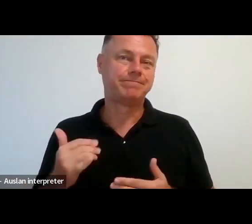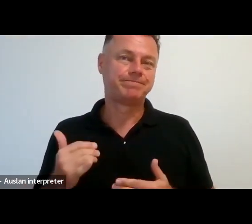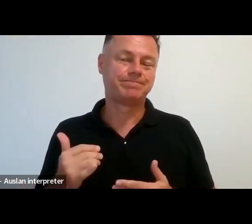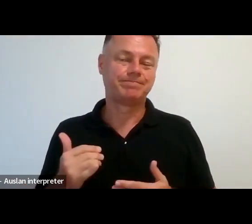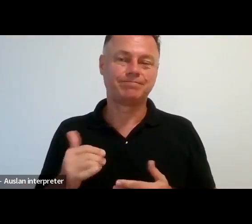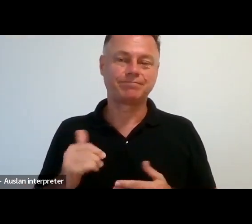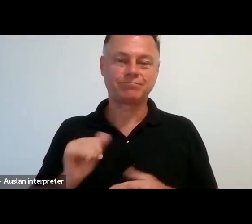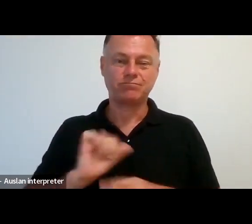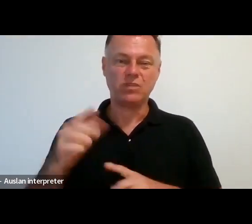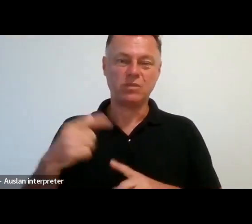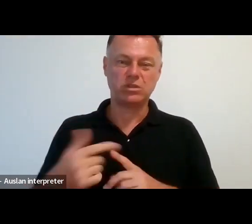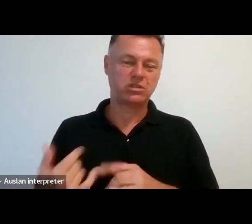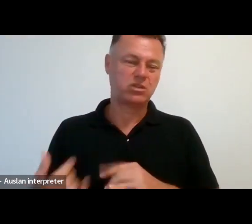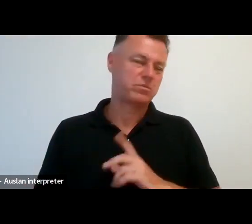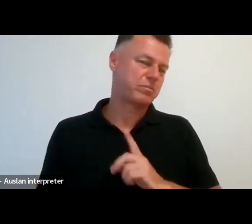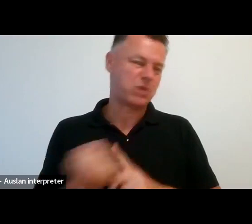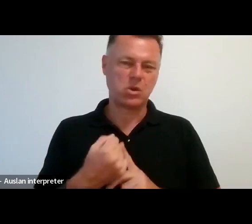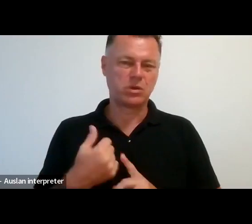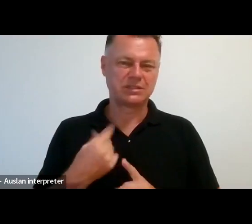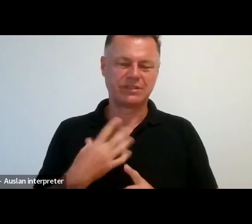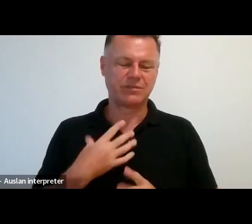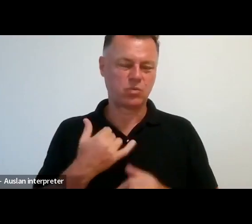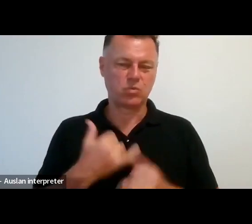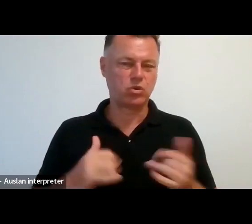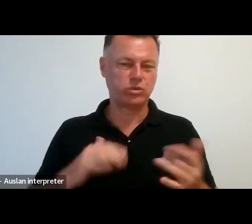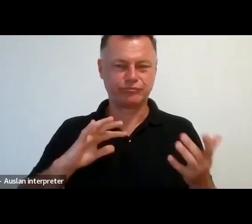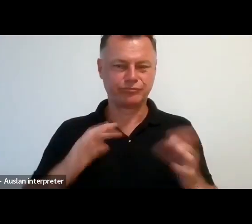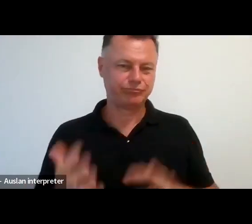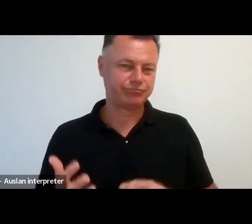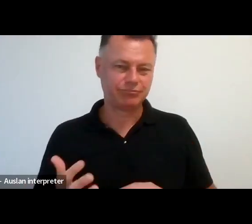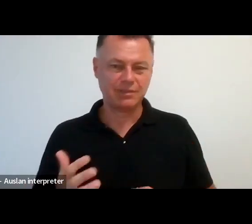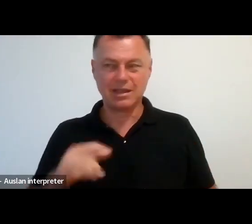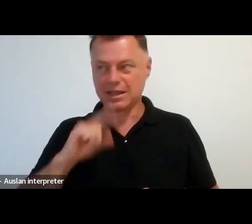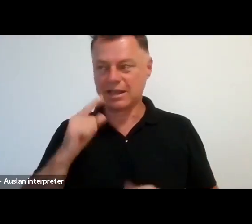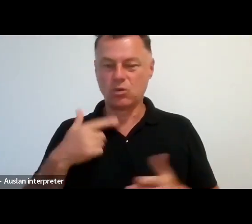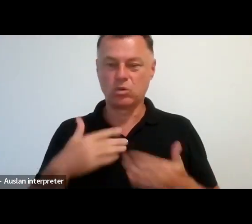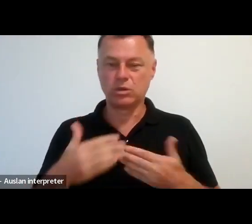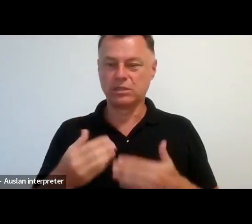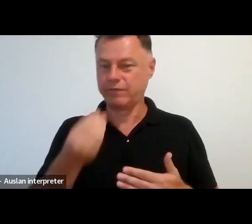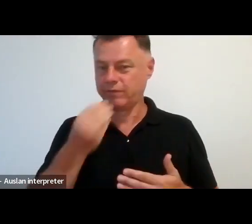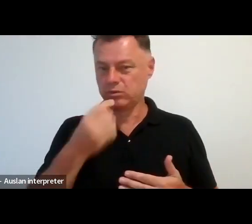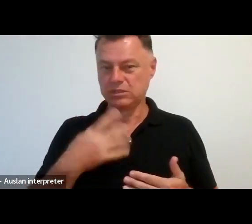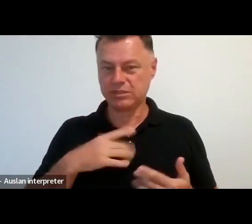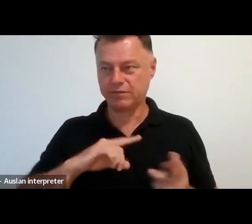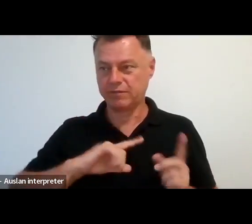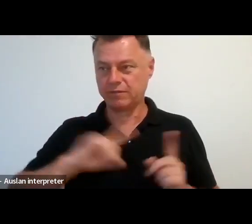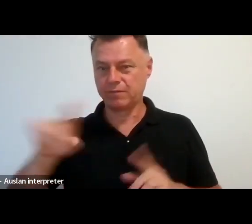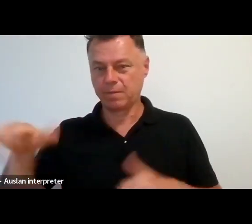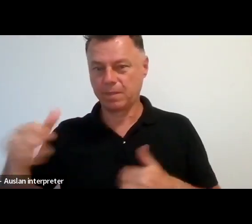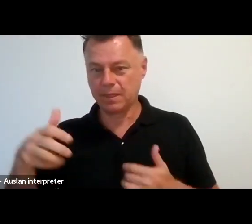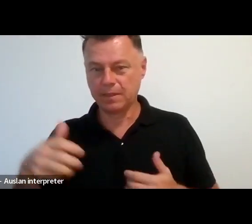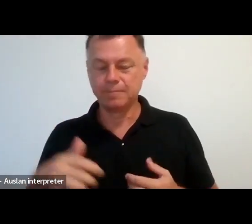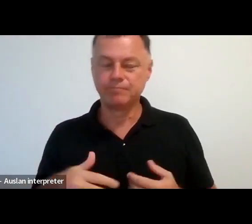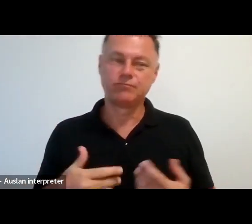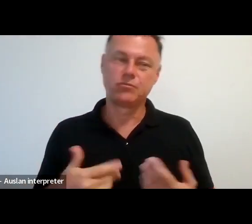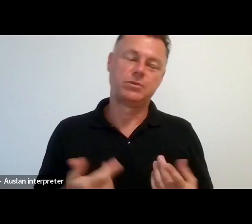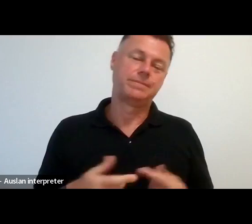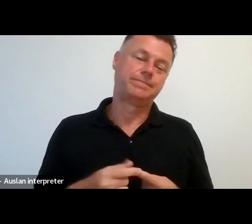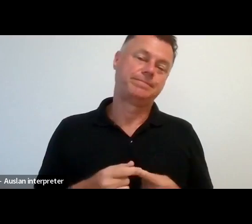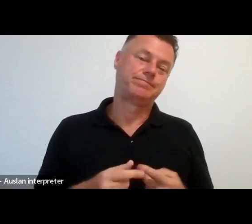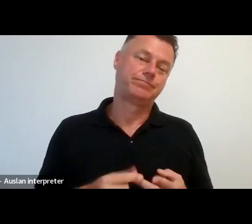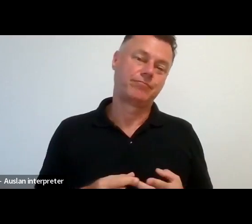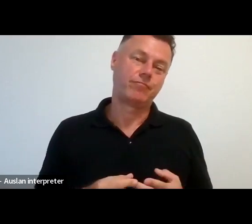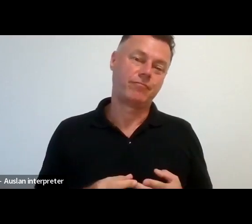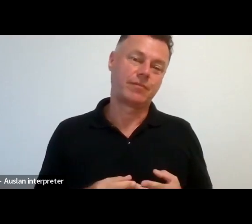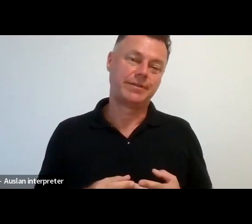disease is actually challenging them for perhaps getting food delivered to the house, or in fact actually even some type of